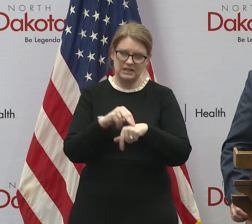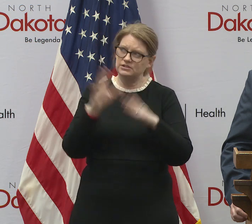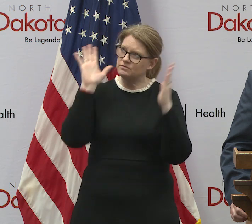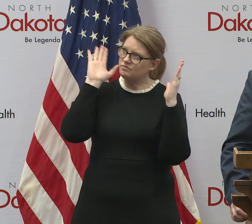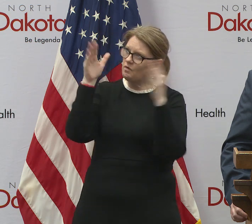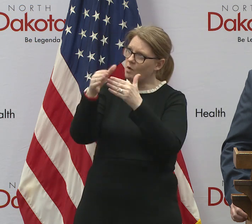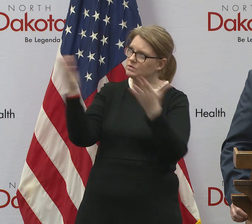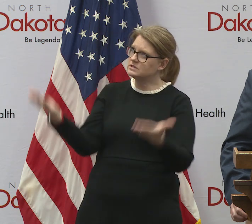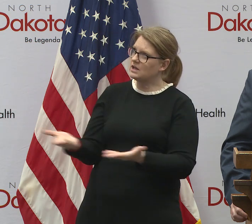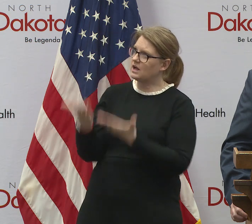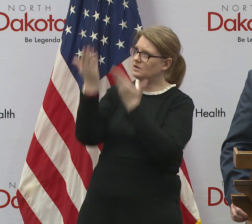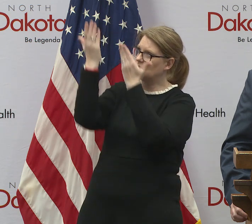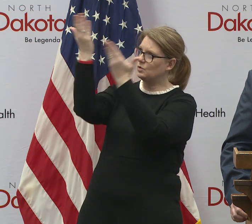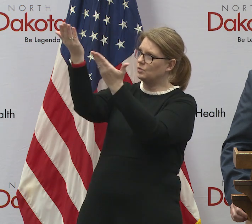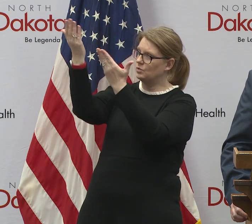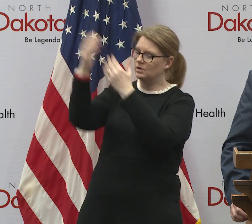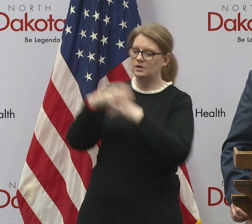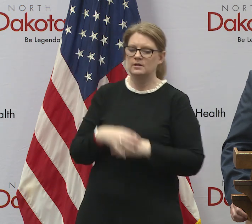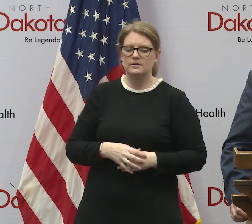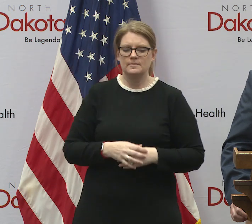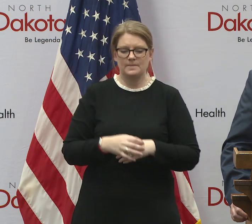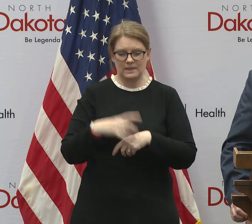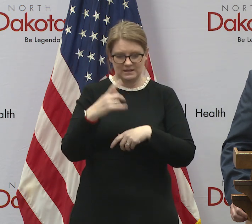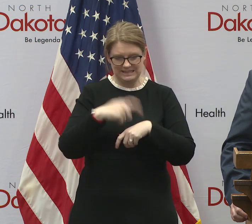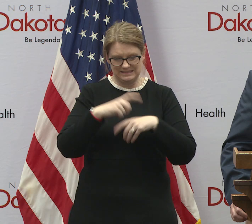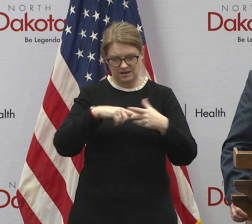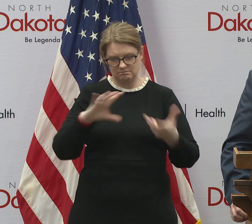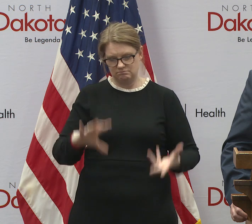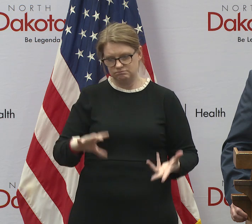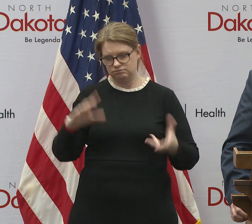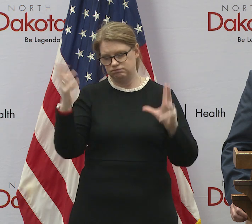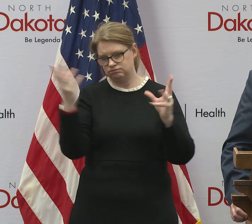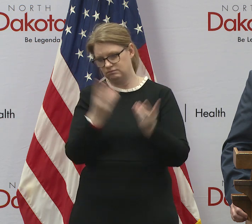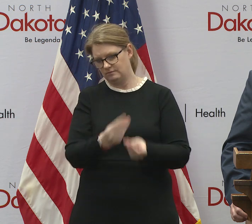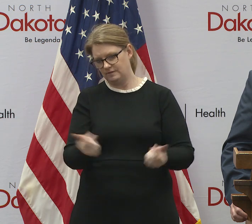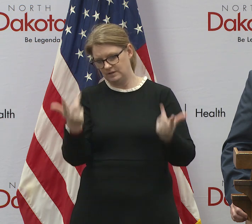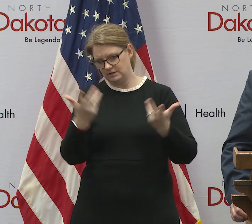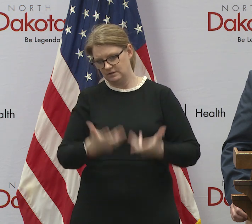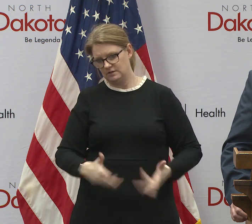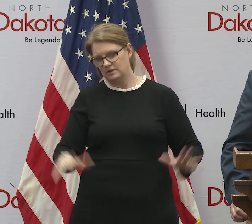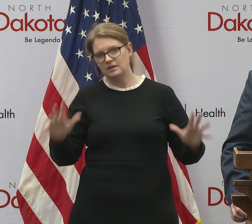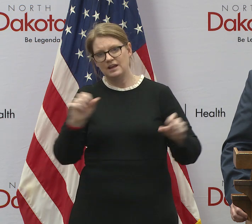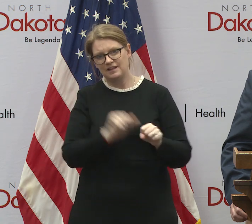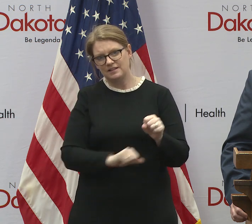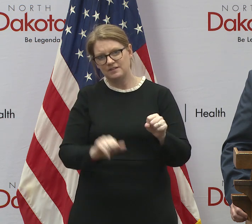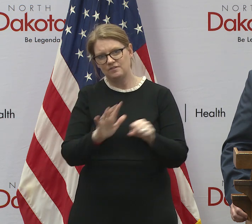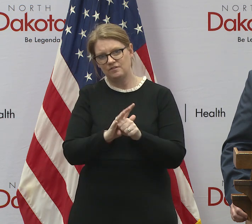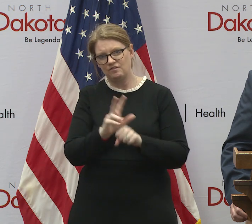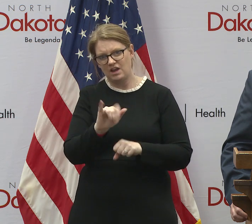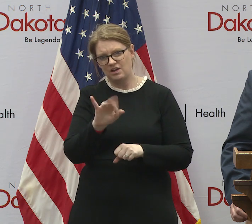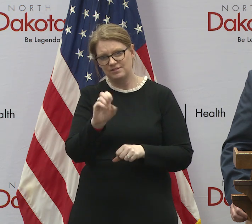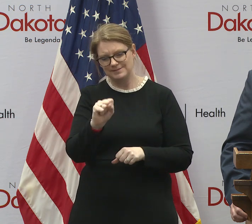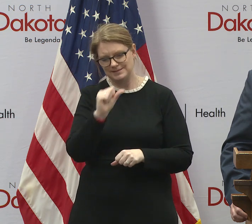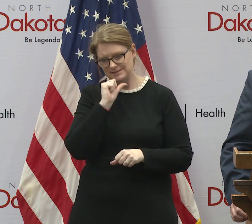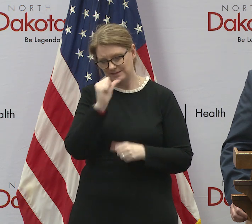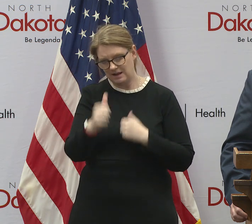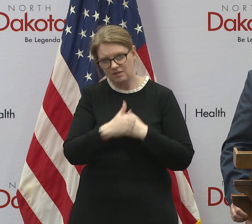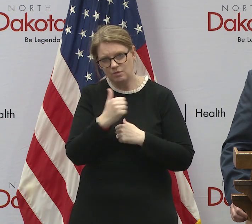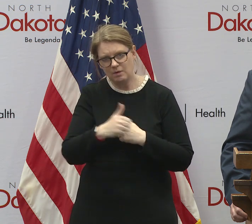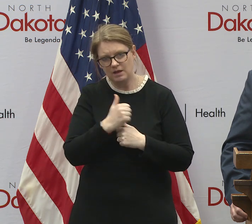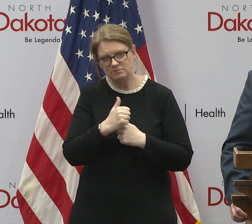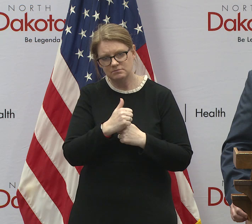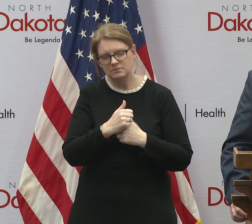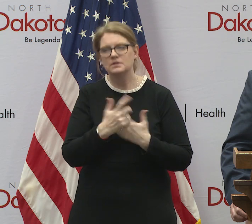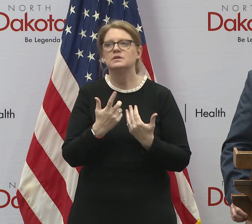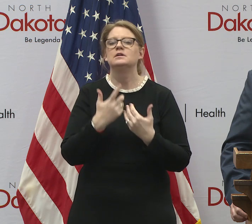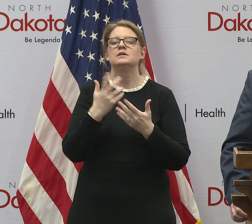during this time. And when this time has passed and this virus is no longer a threat, may we remember to give